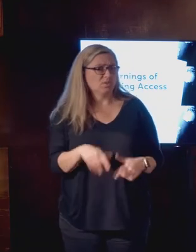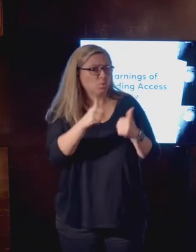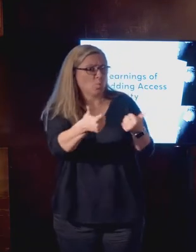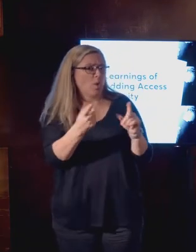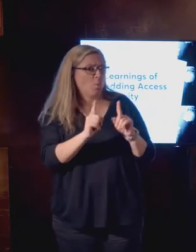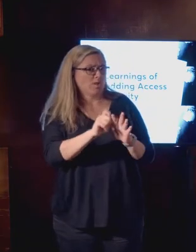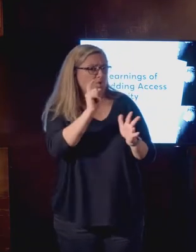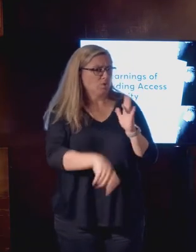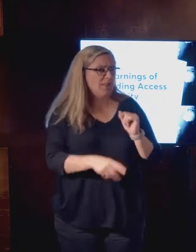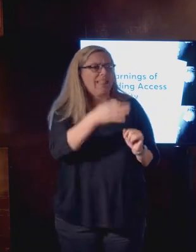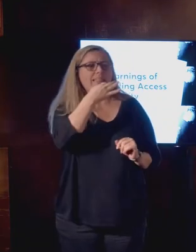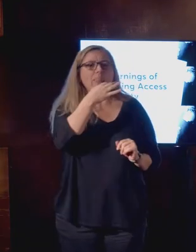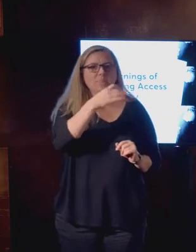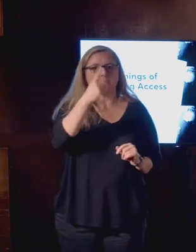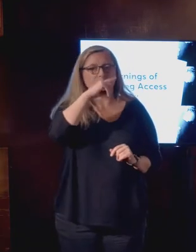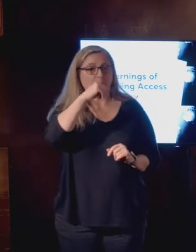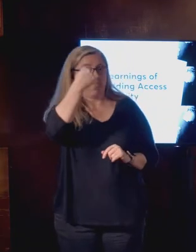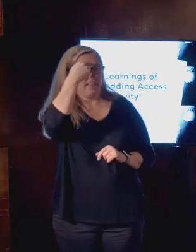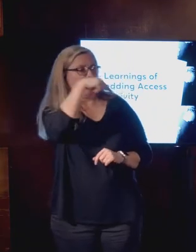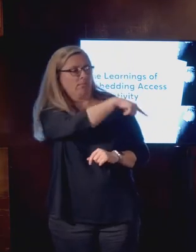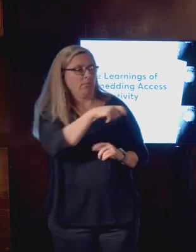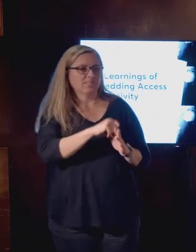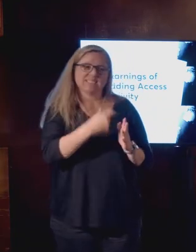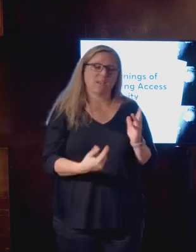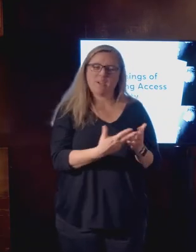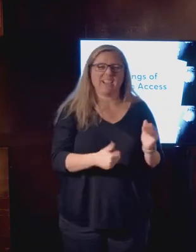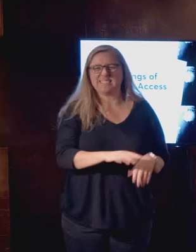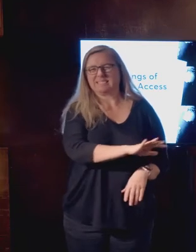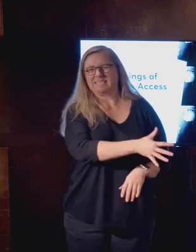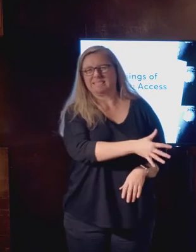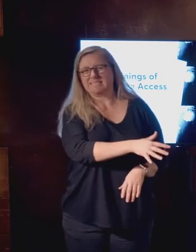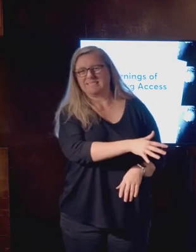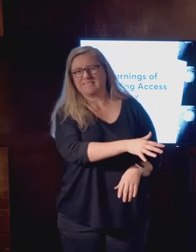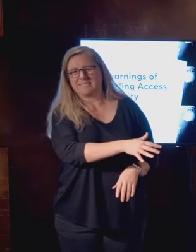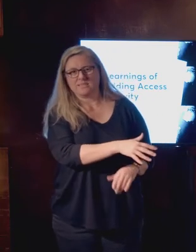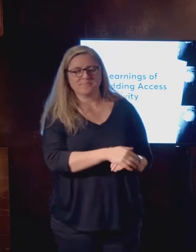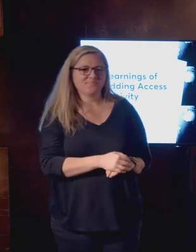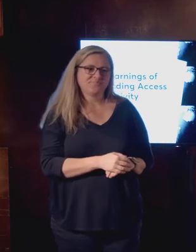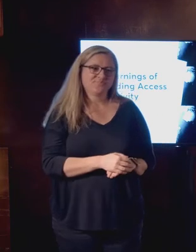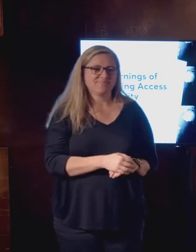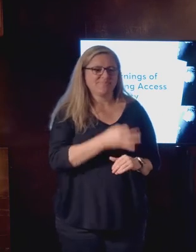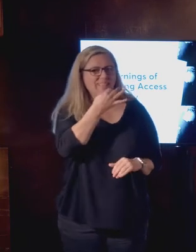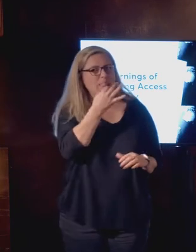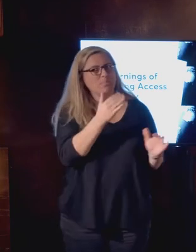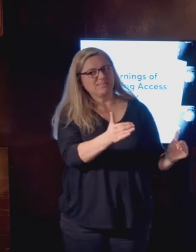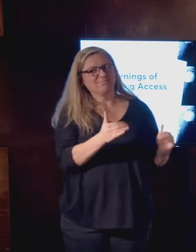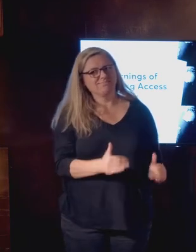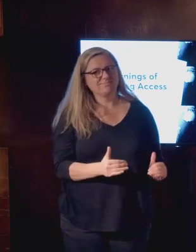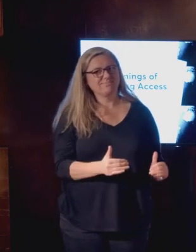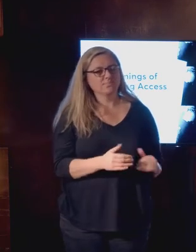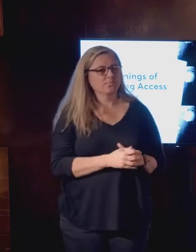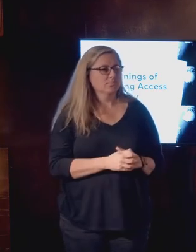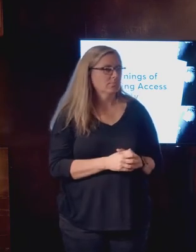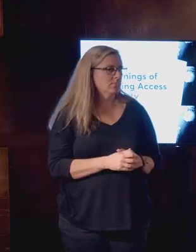this stigma out here that disabled artists aren't actually very good at what we do, that we're somehow lower than everybody else. Mm.